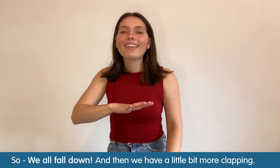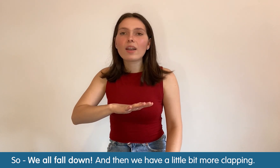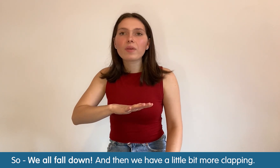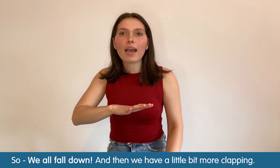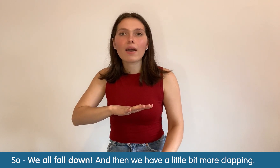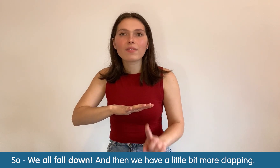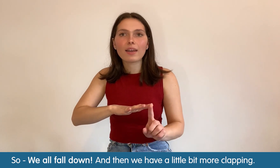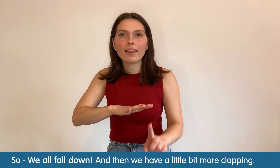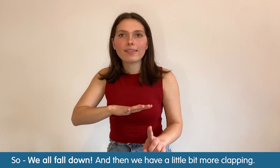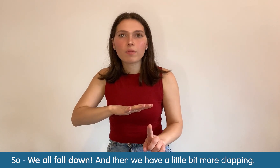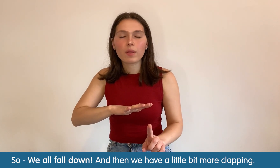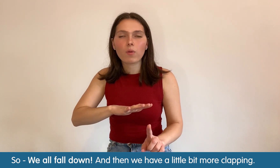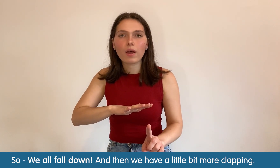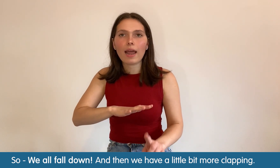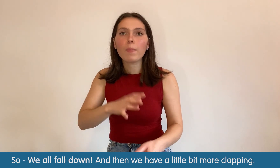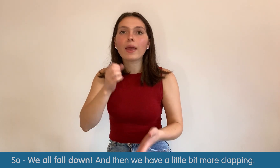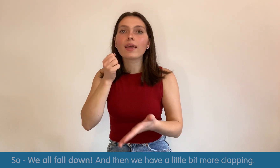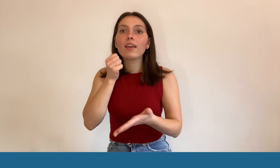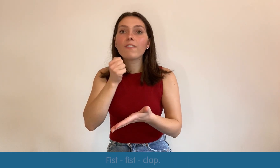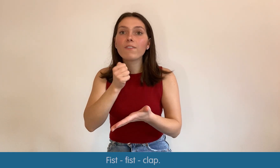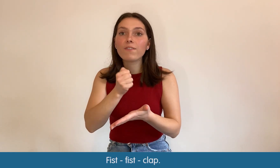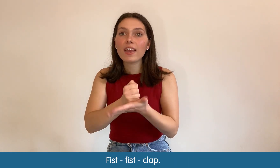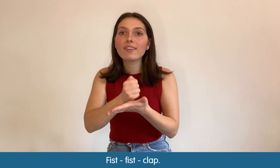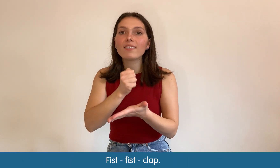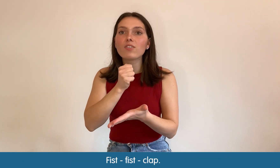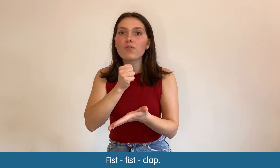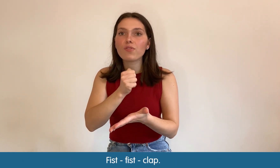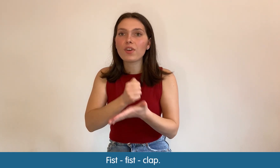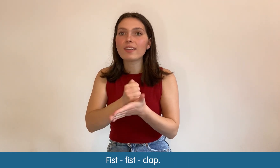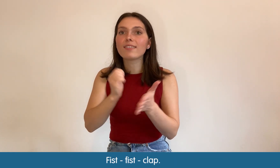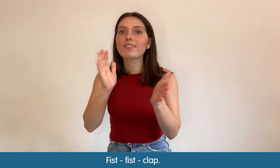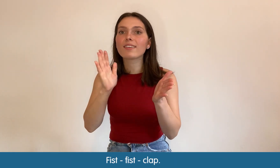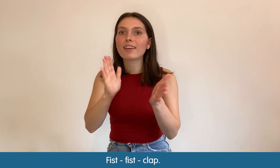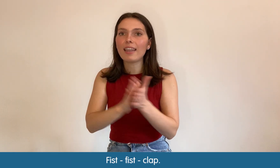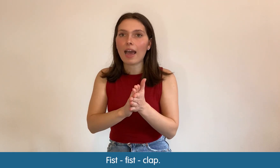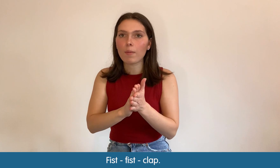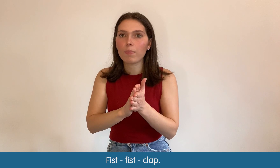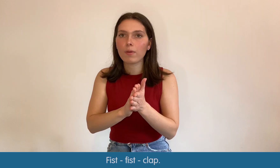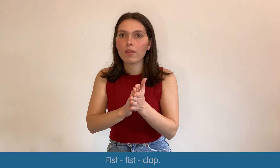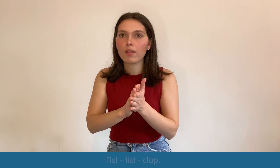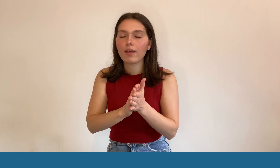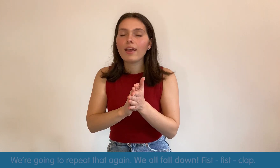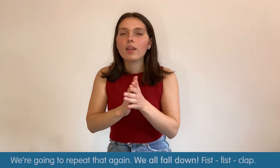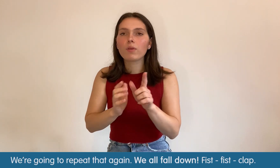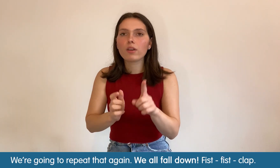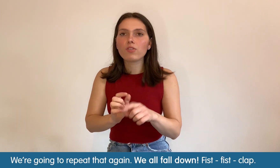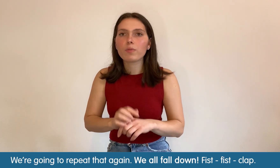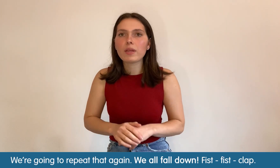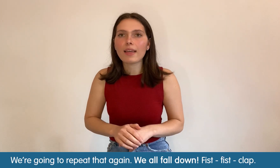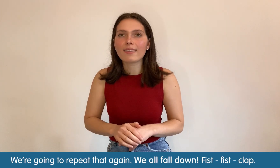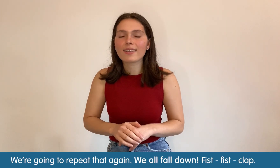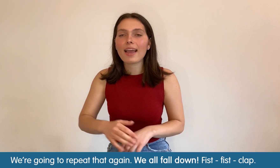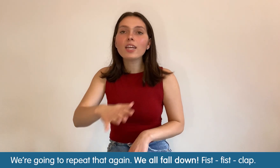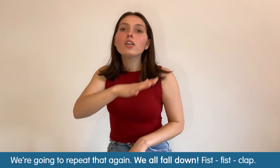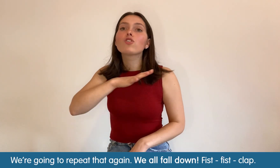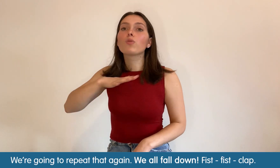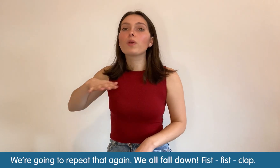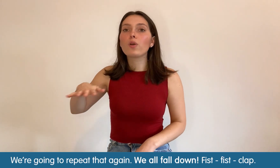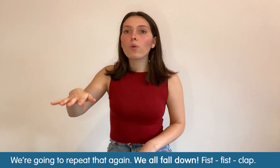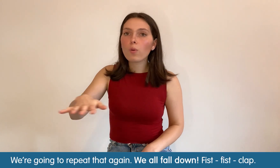we have a little bit more clapping. Fist, fist, clap. We're going to repeat that again. So we